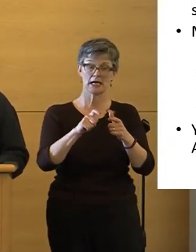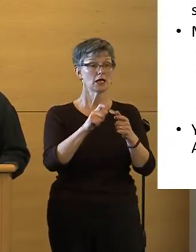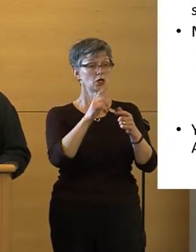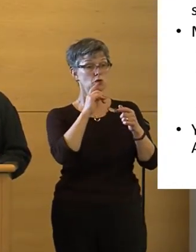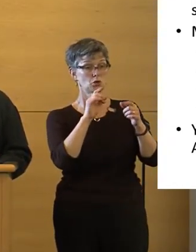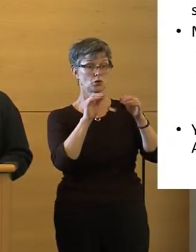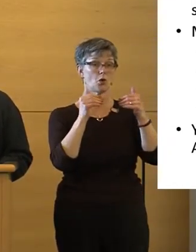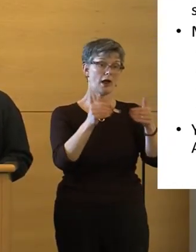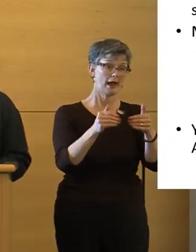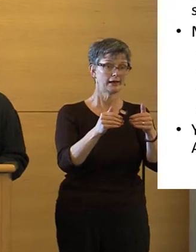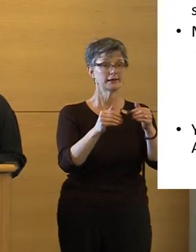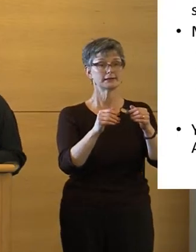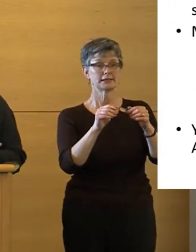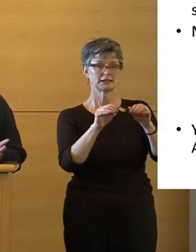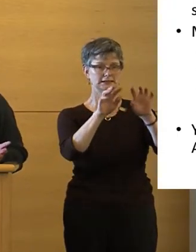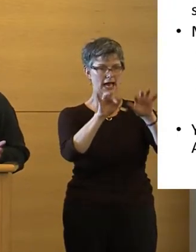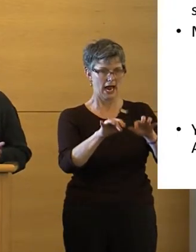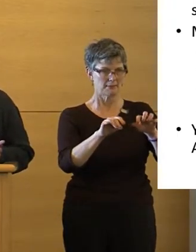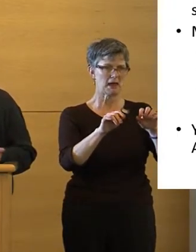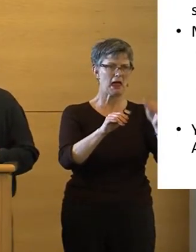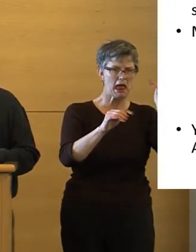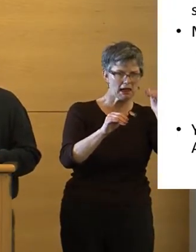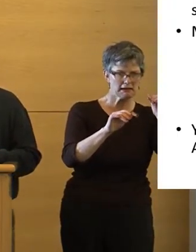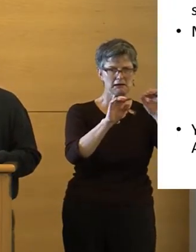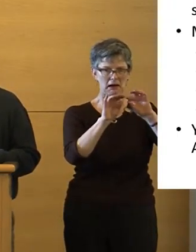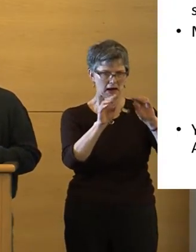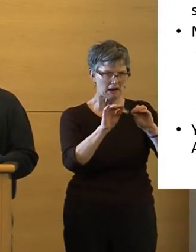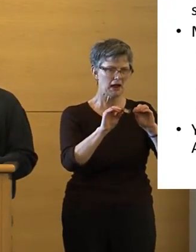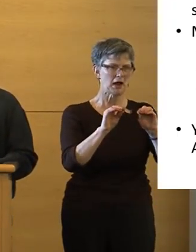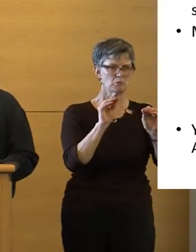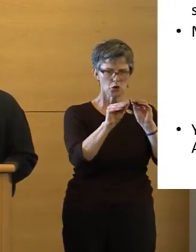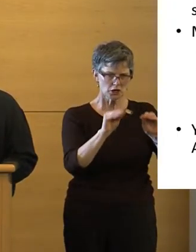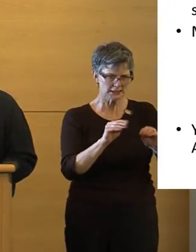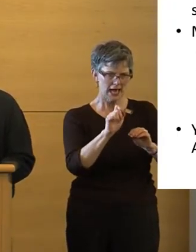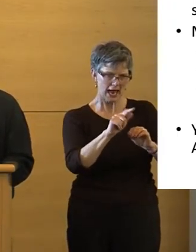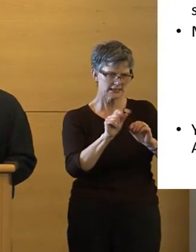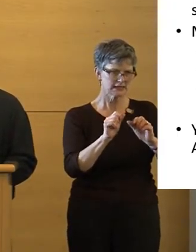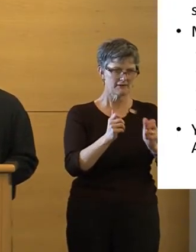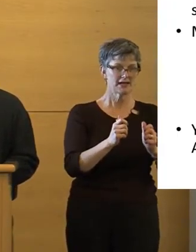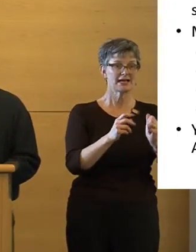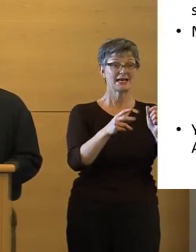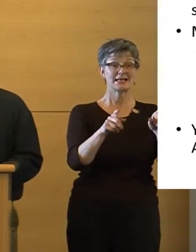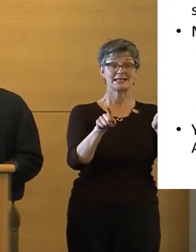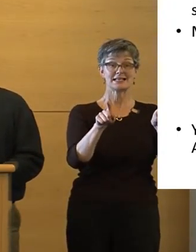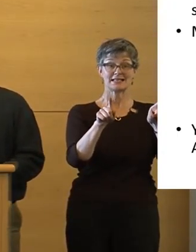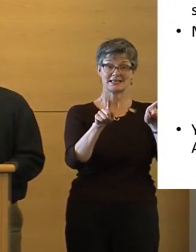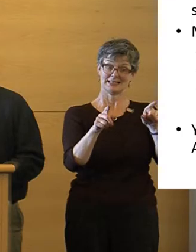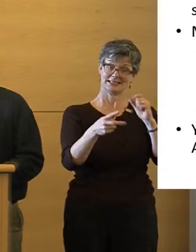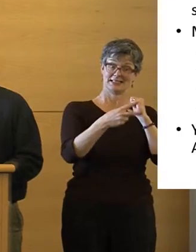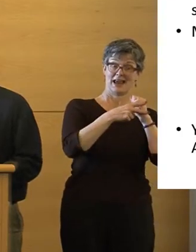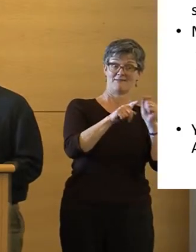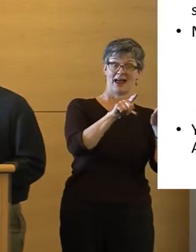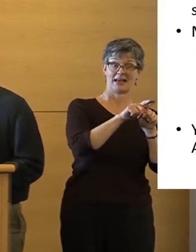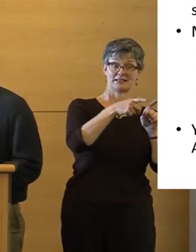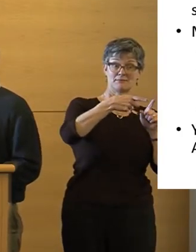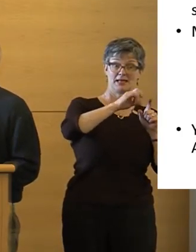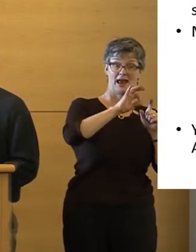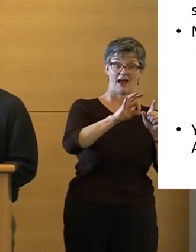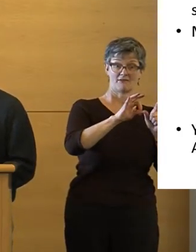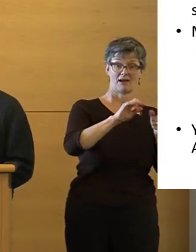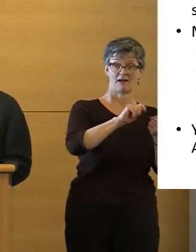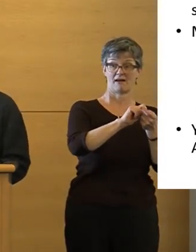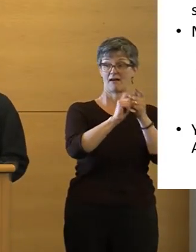of authoring tools that do not produce tagged PDF. You can't get there from here. So you create a document, you add headings,